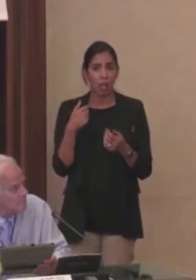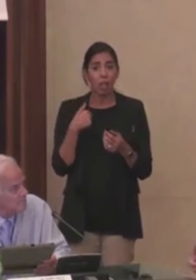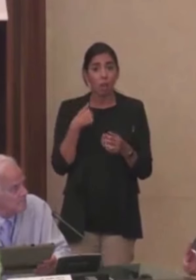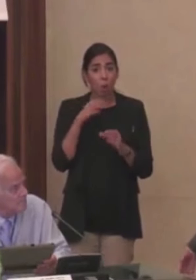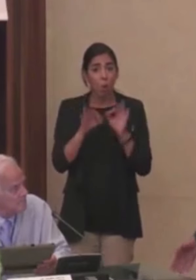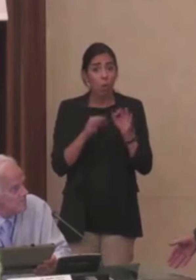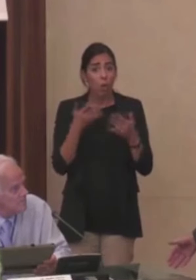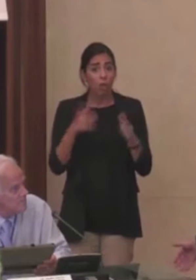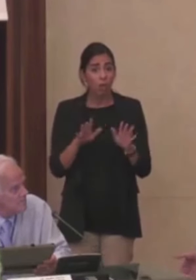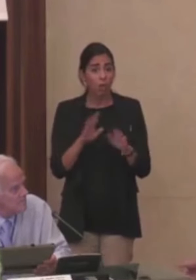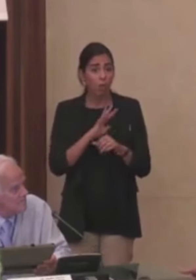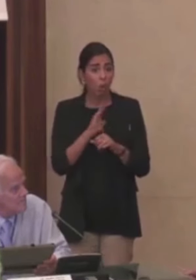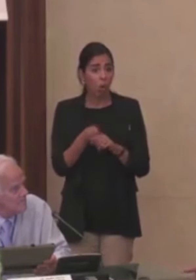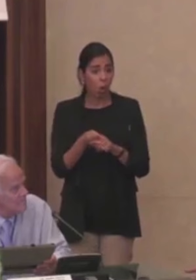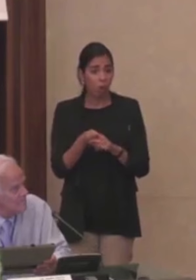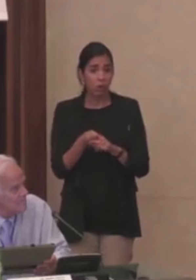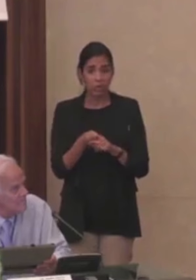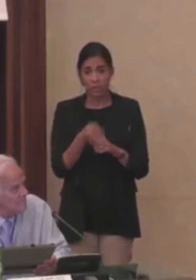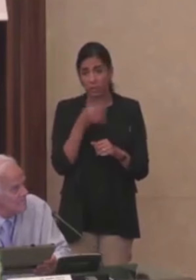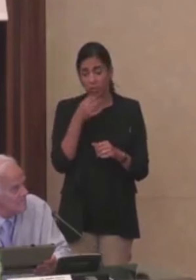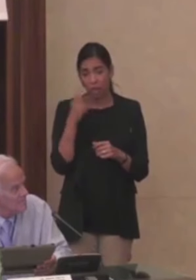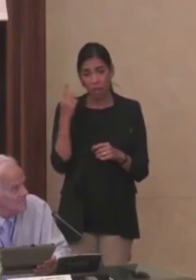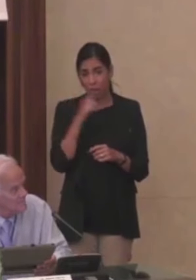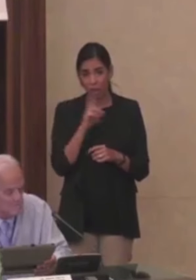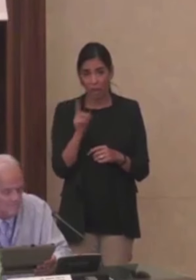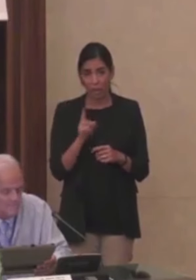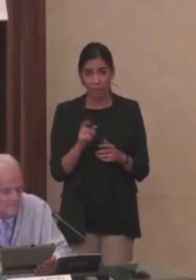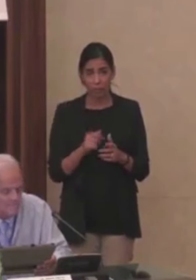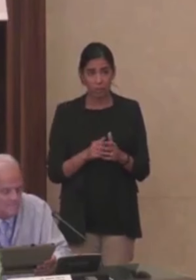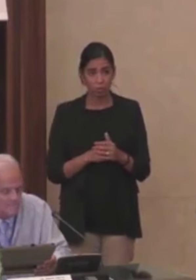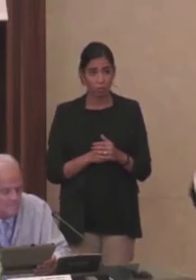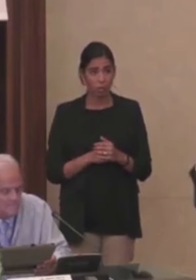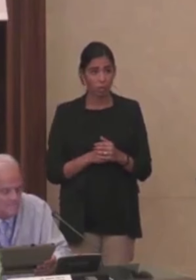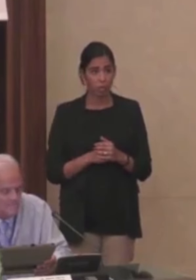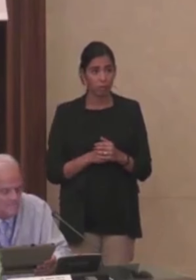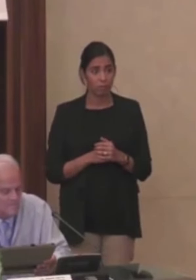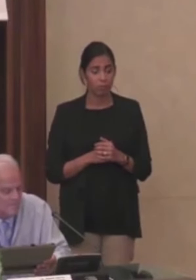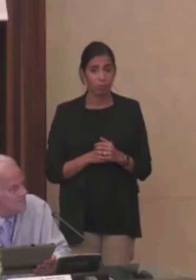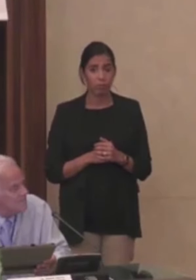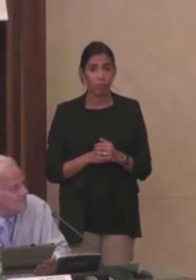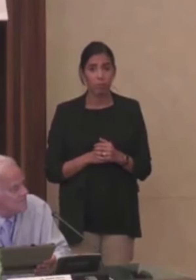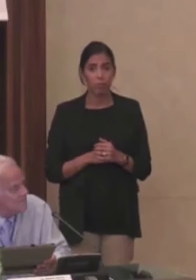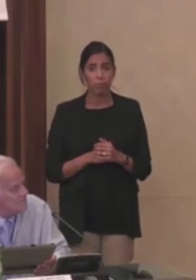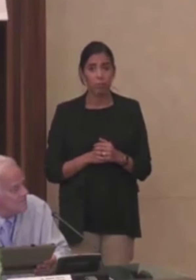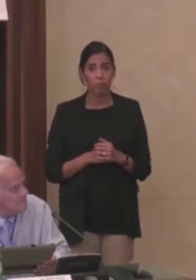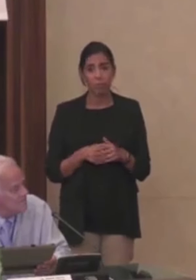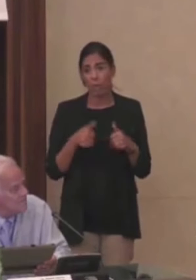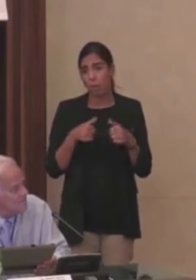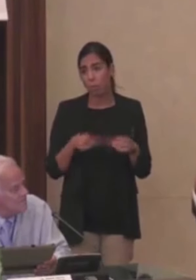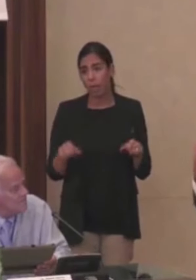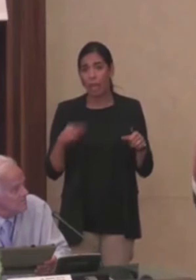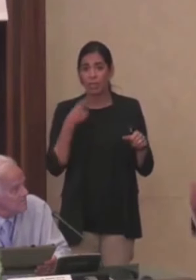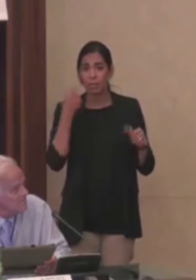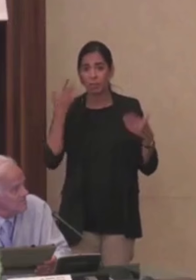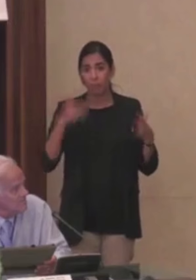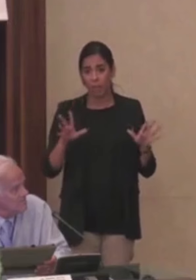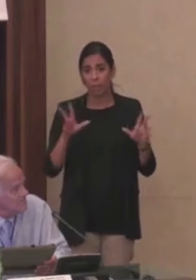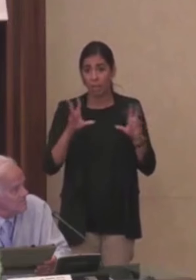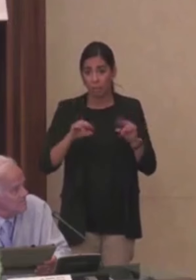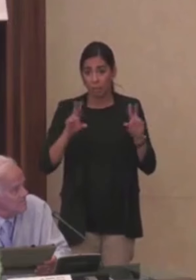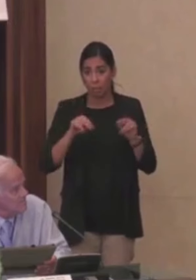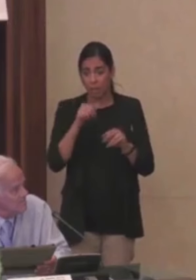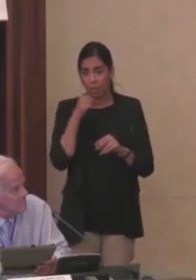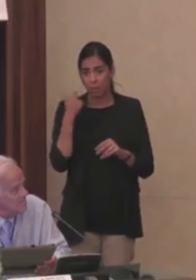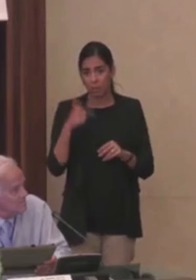am a dentist. And if I've learned how to treat COVID, that mustn't be so hard after all. I